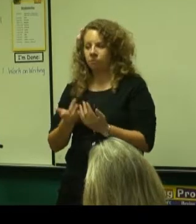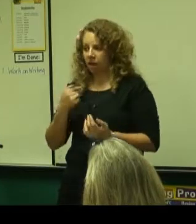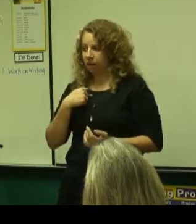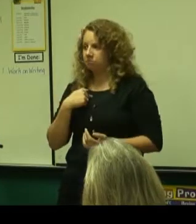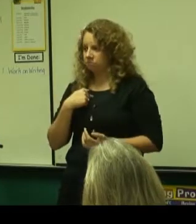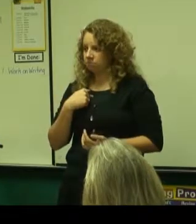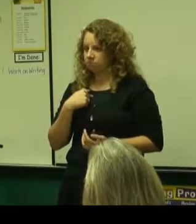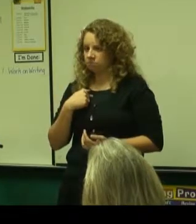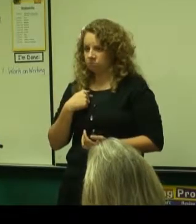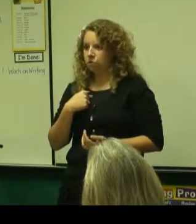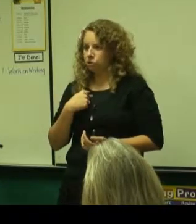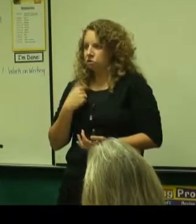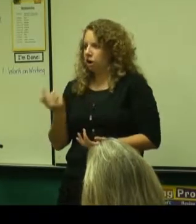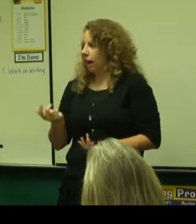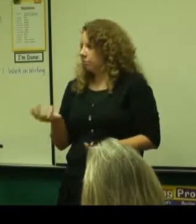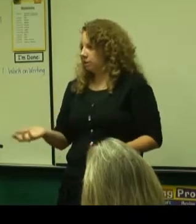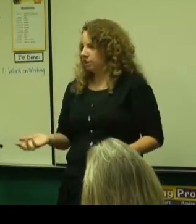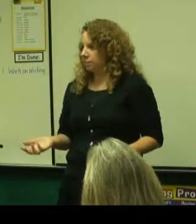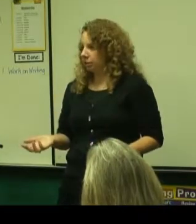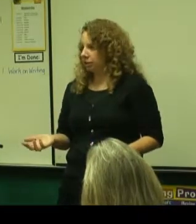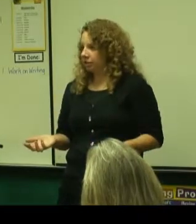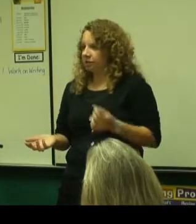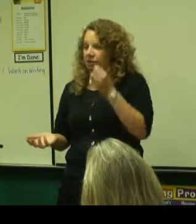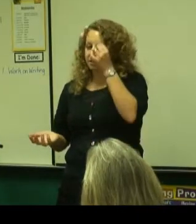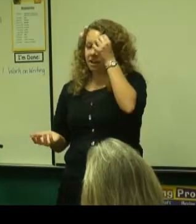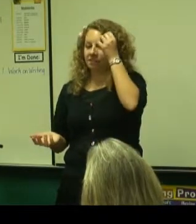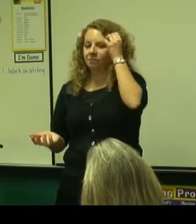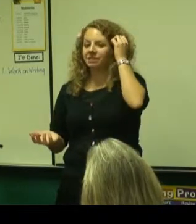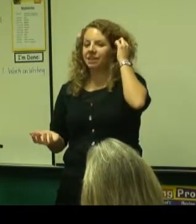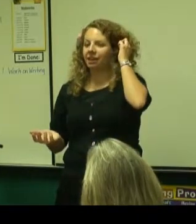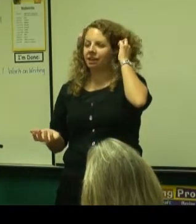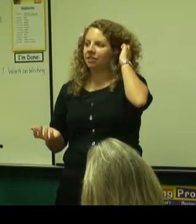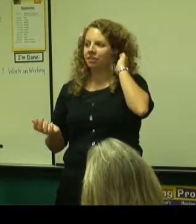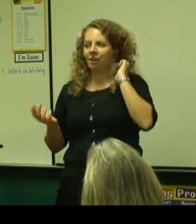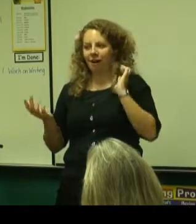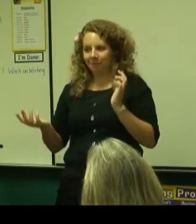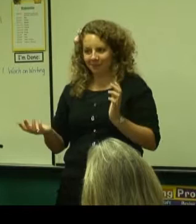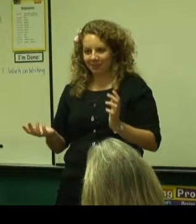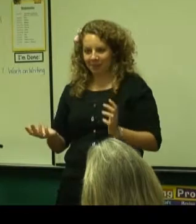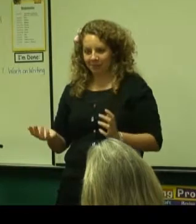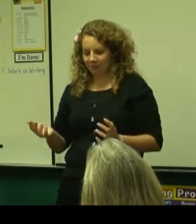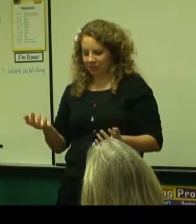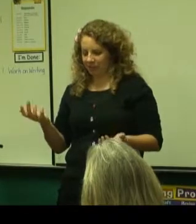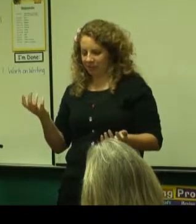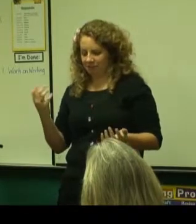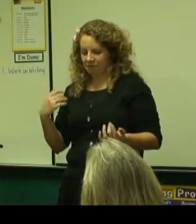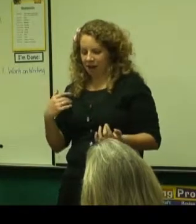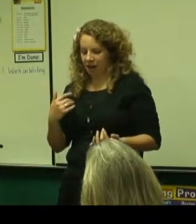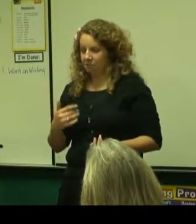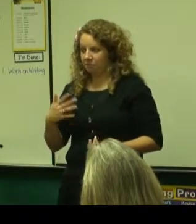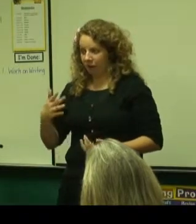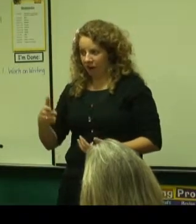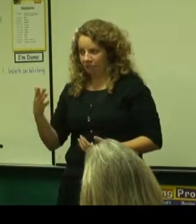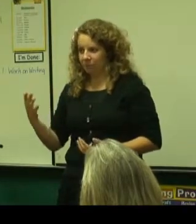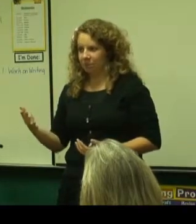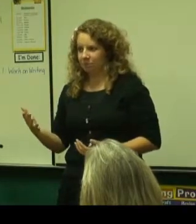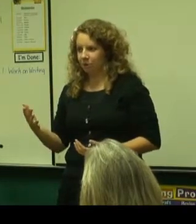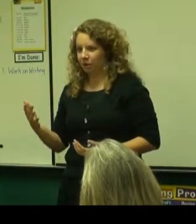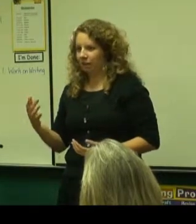I. So you know I'm reading the book. Now if I'm saying the opposite, I'm saying I'm not reading the book,